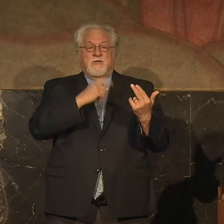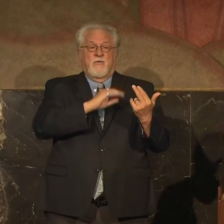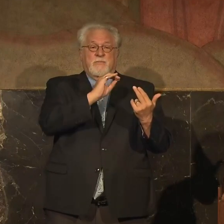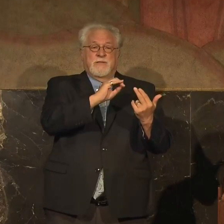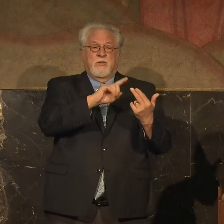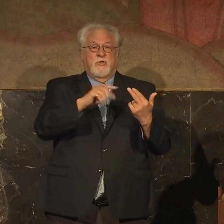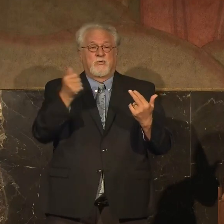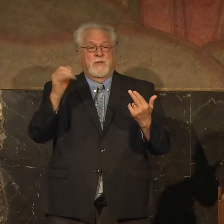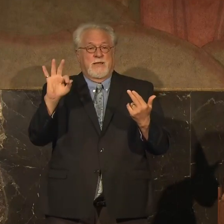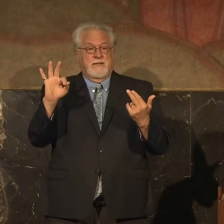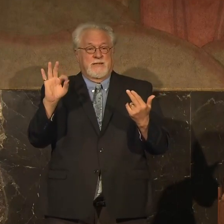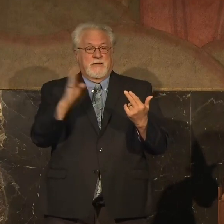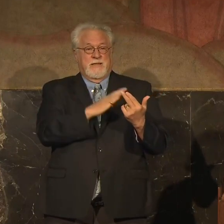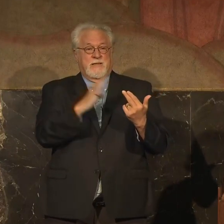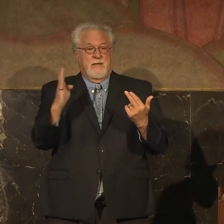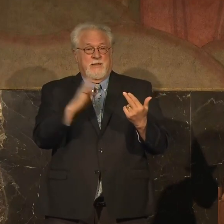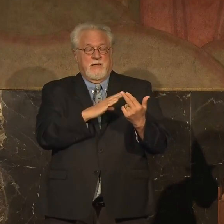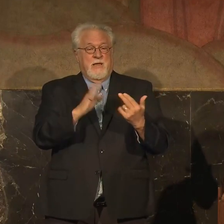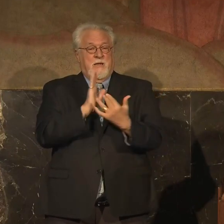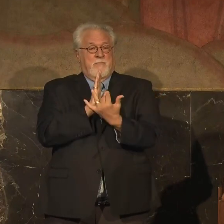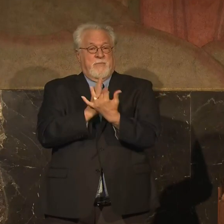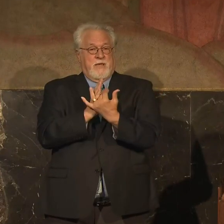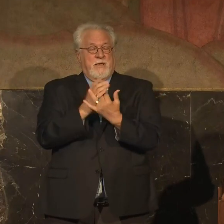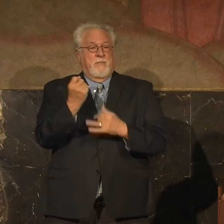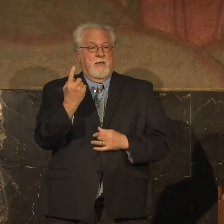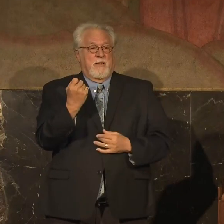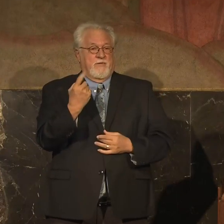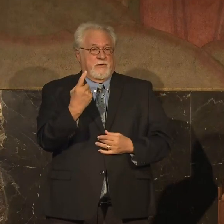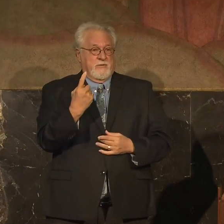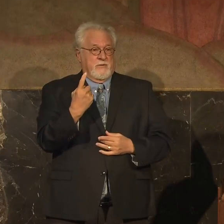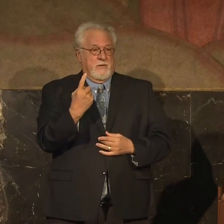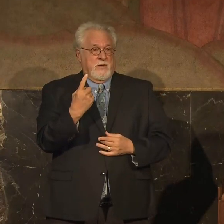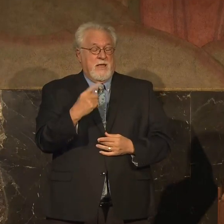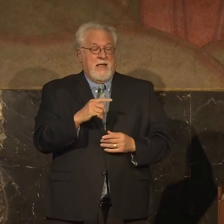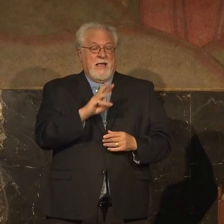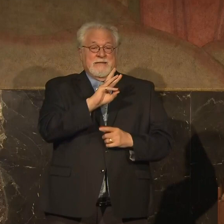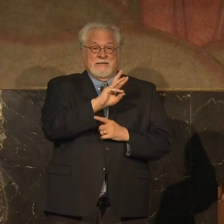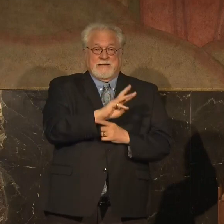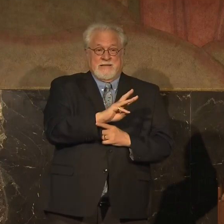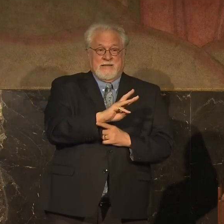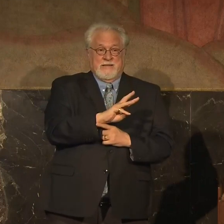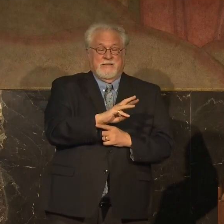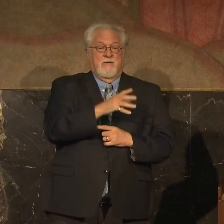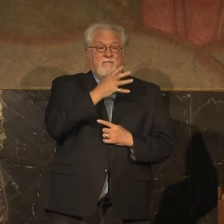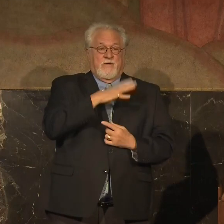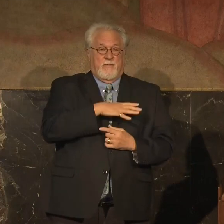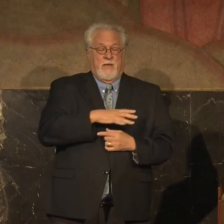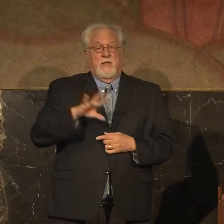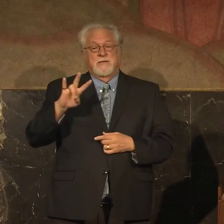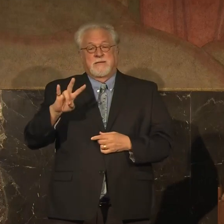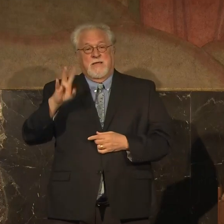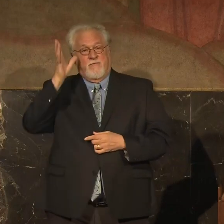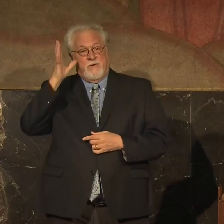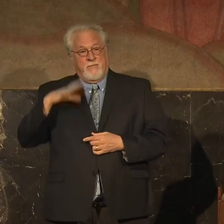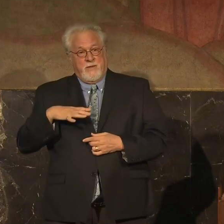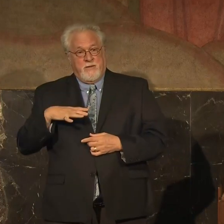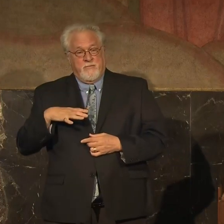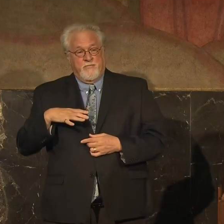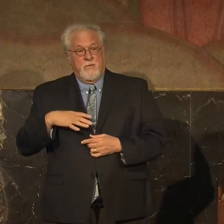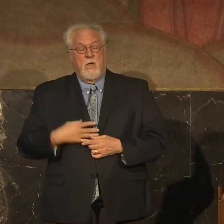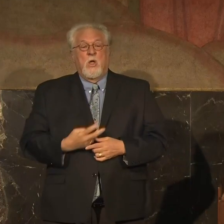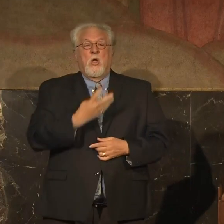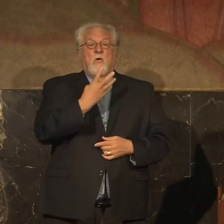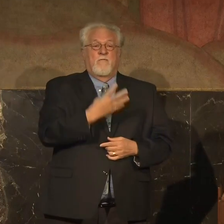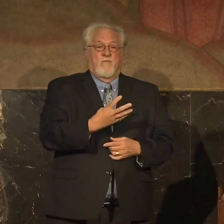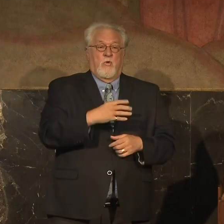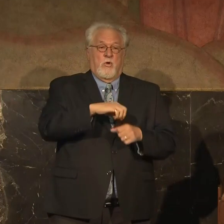to 19. The median age is 11. 6 of the patients are female, 7 are male. 4